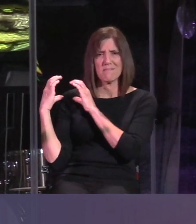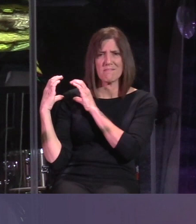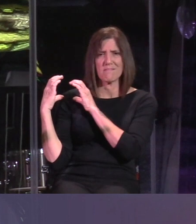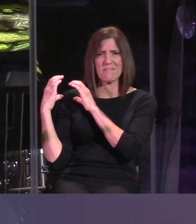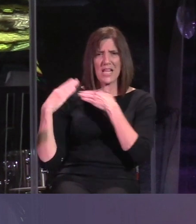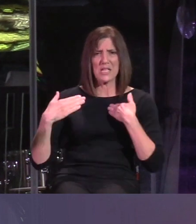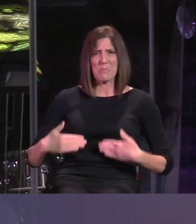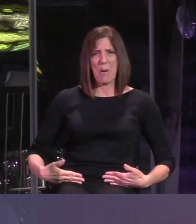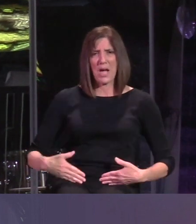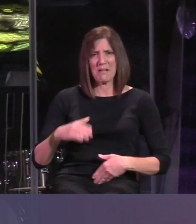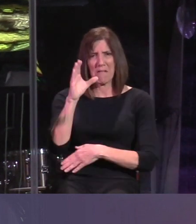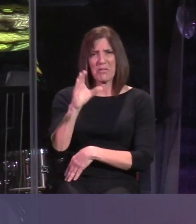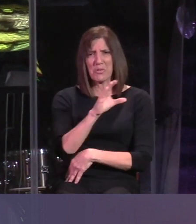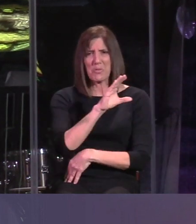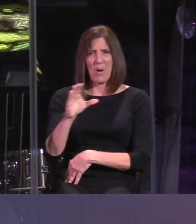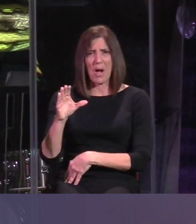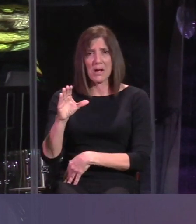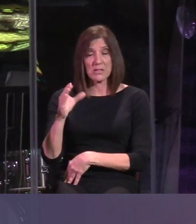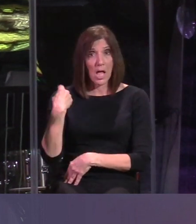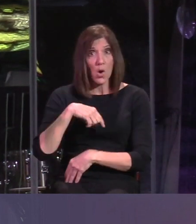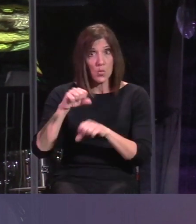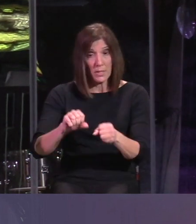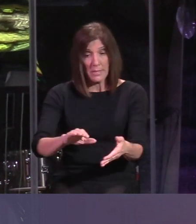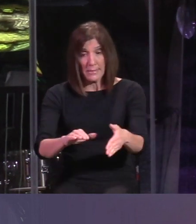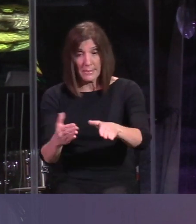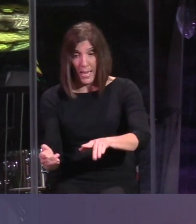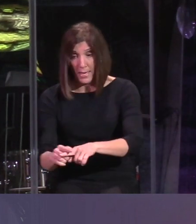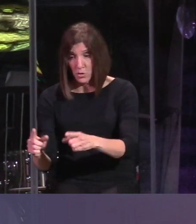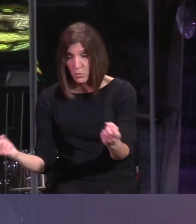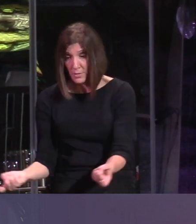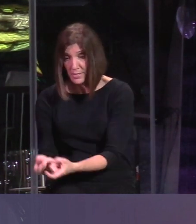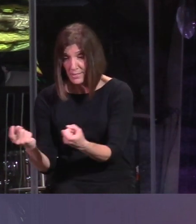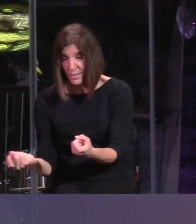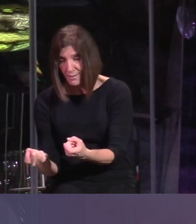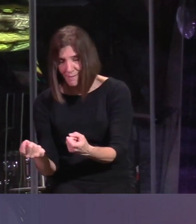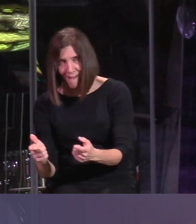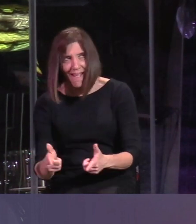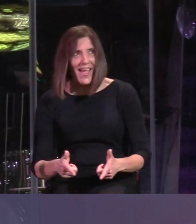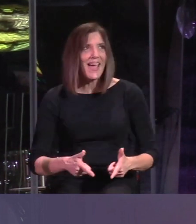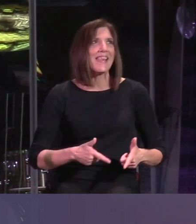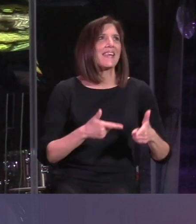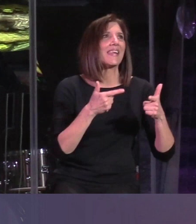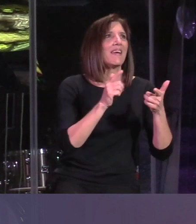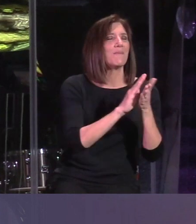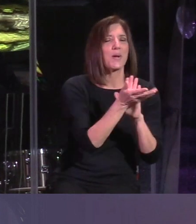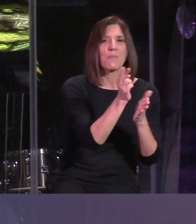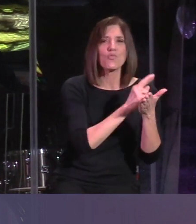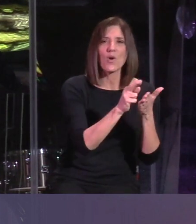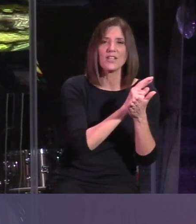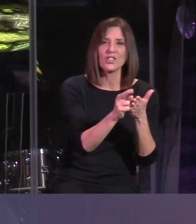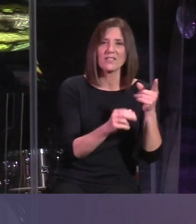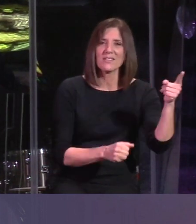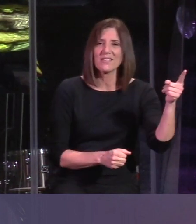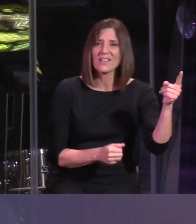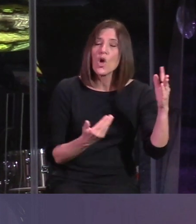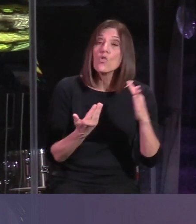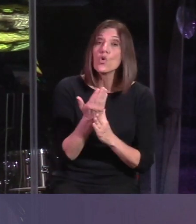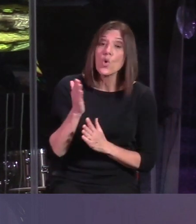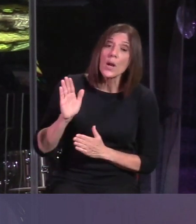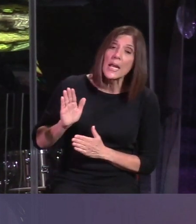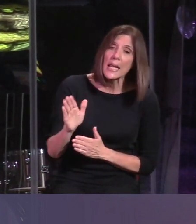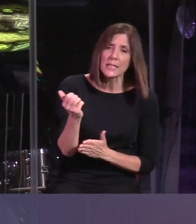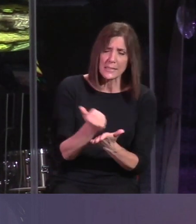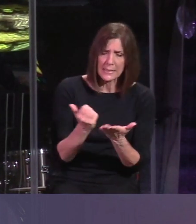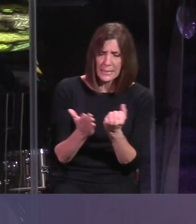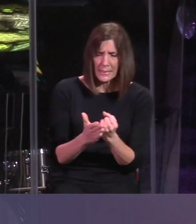tree, that we might die to sin and live to righteousness. By his wounds